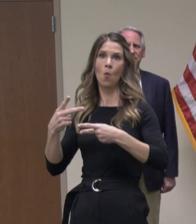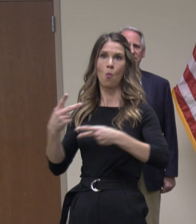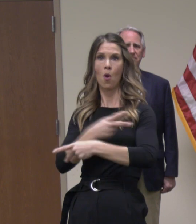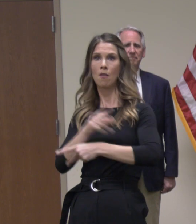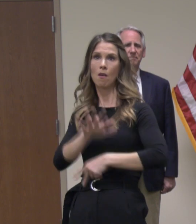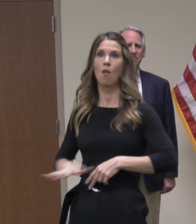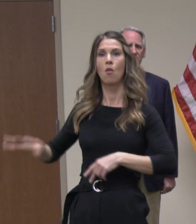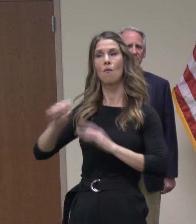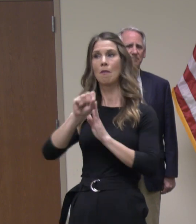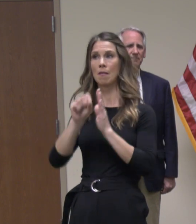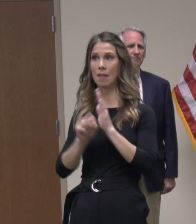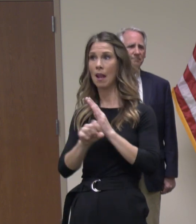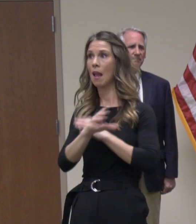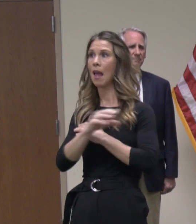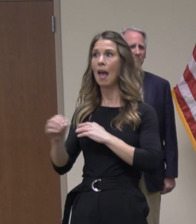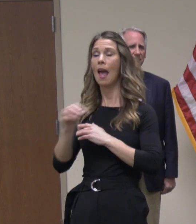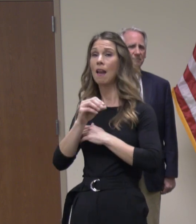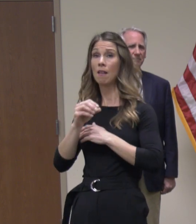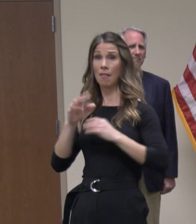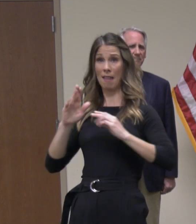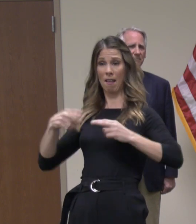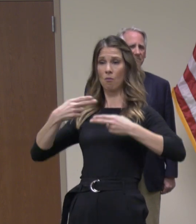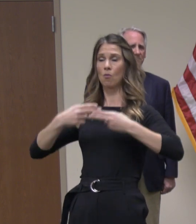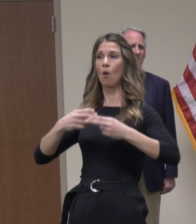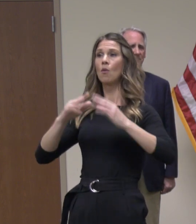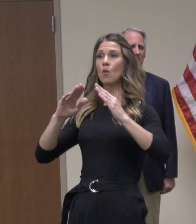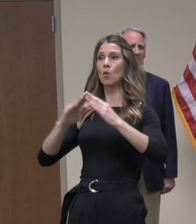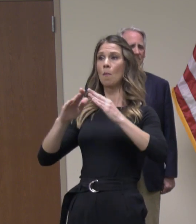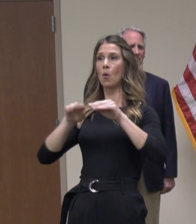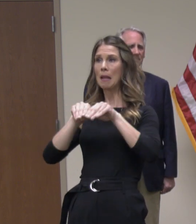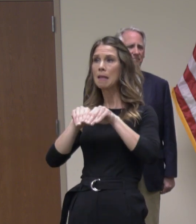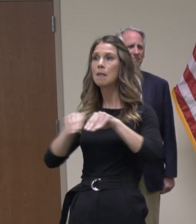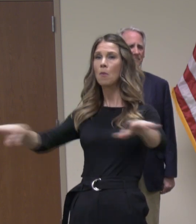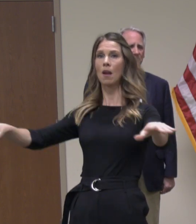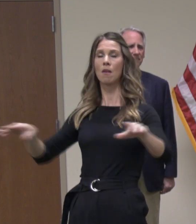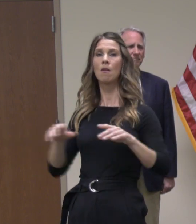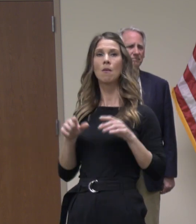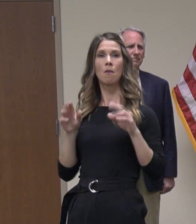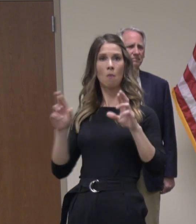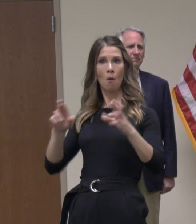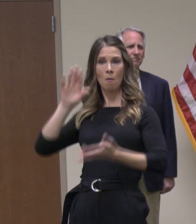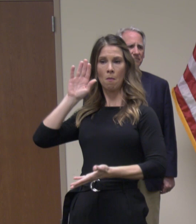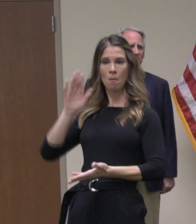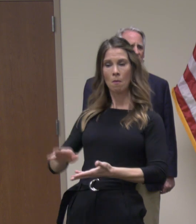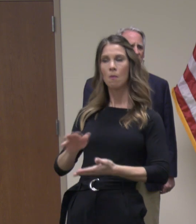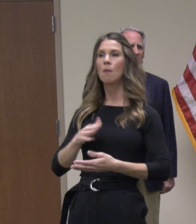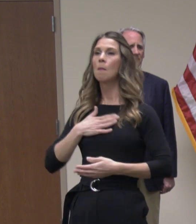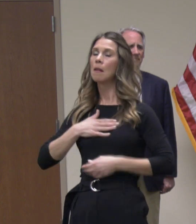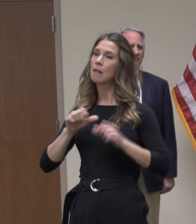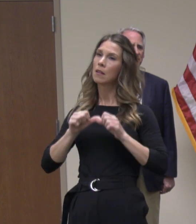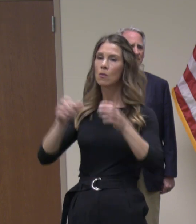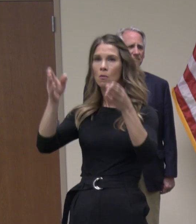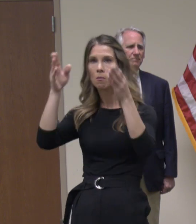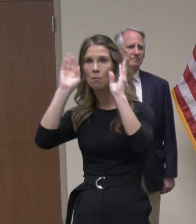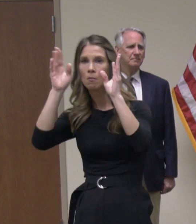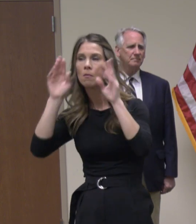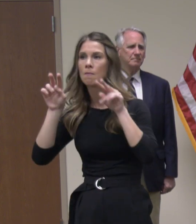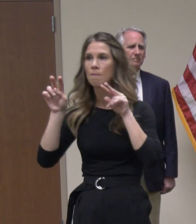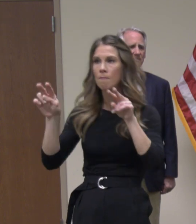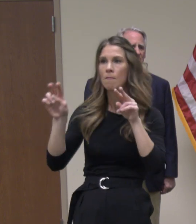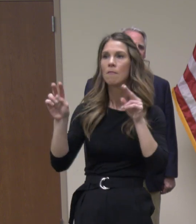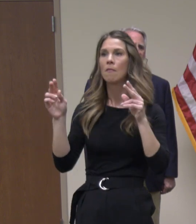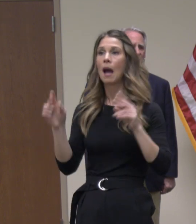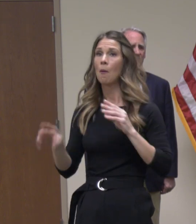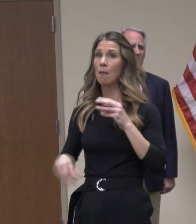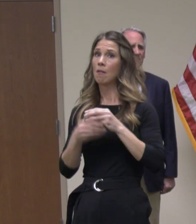enter a phase of infection known as community spread. Please continue to be vigilant, and I'm going to say it one more time, although I know by now